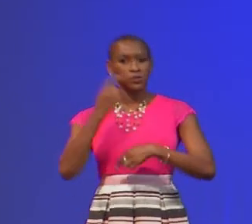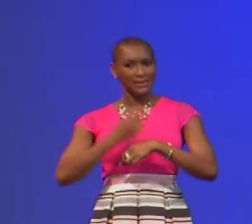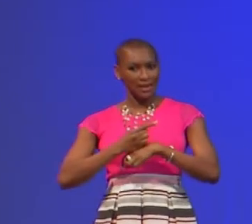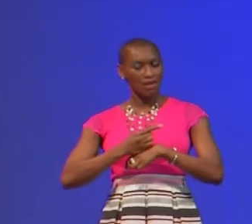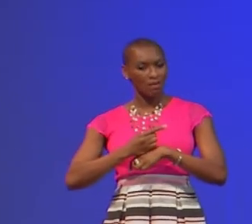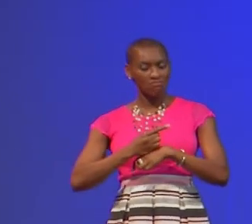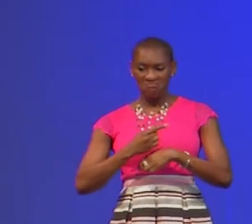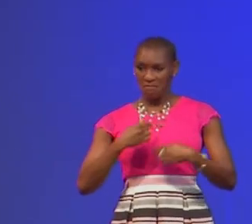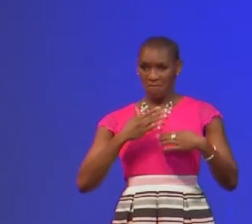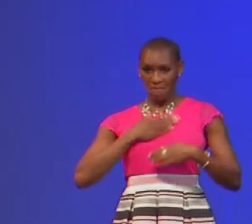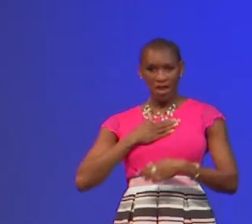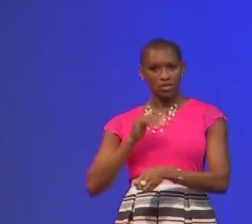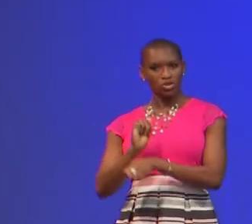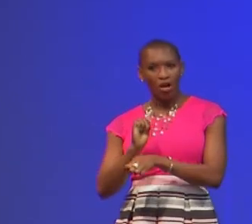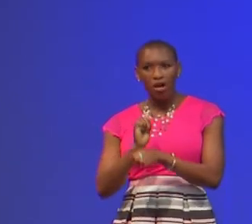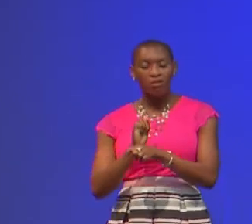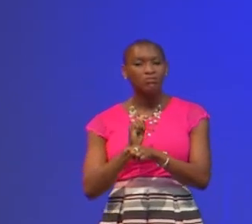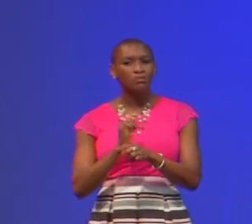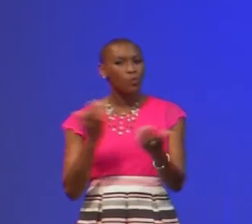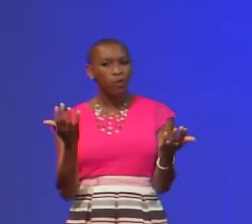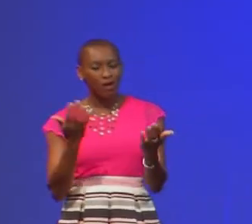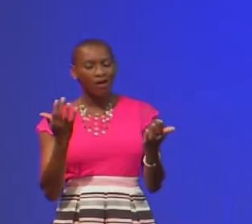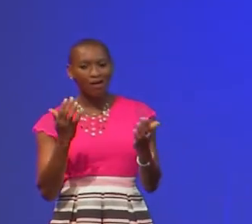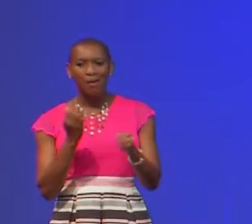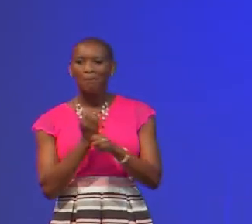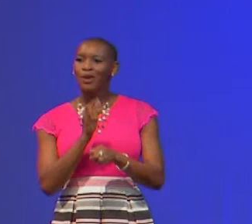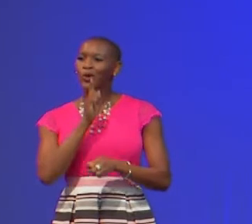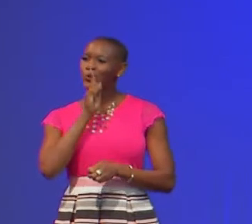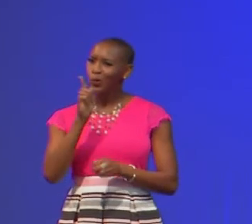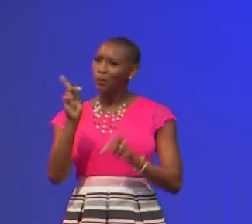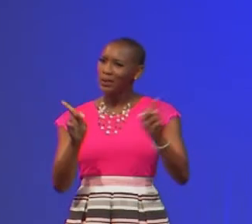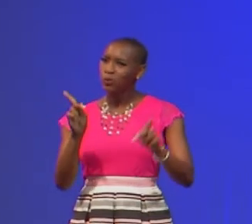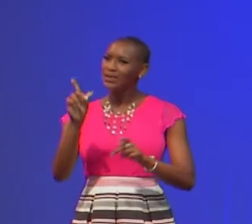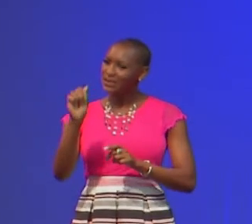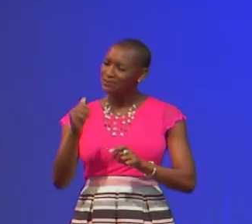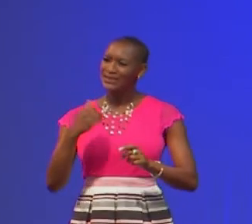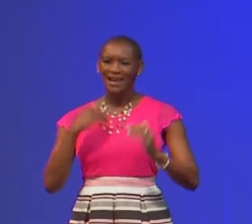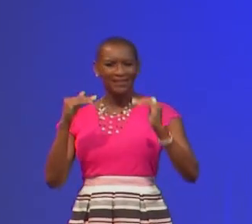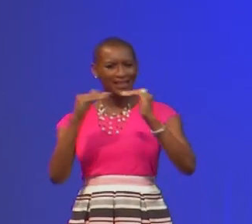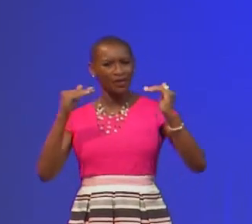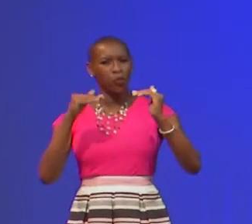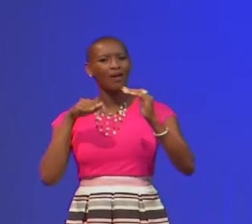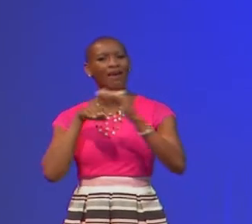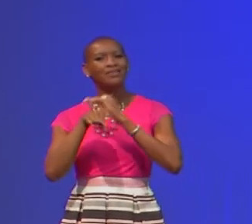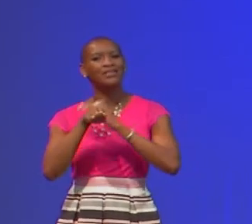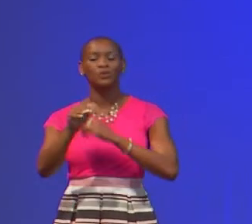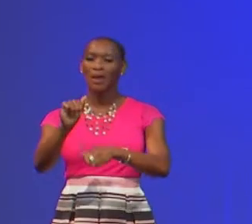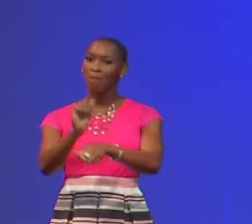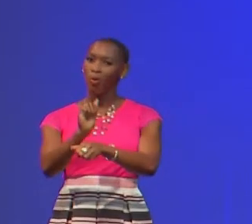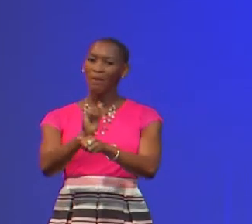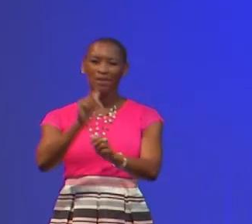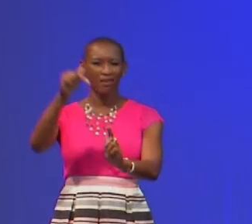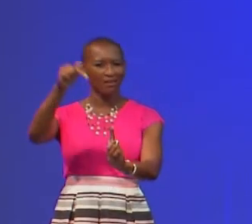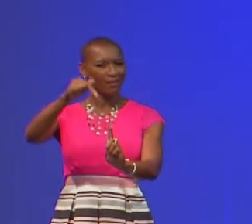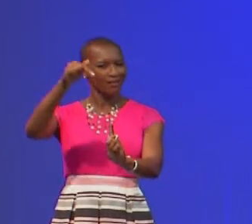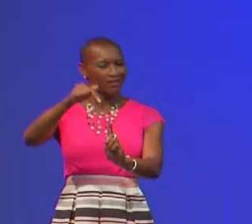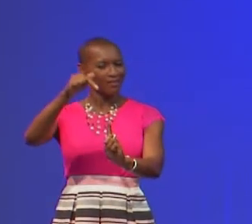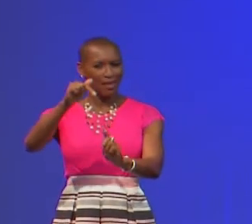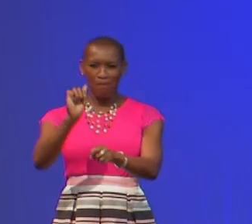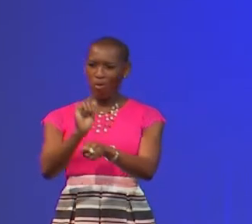still a lot of work left to do. Even today, I work to ensure that people with disabilities have